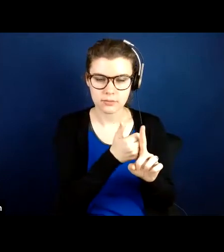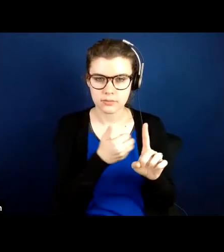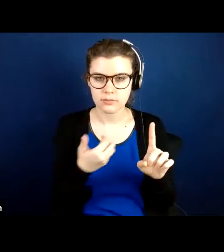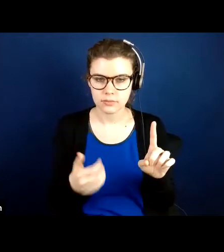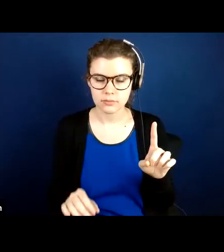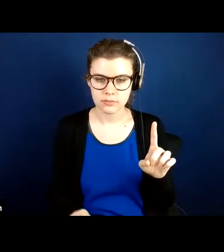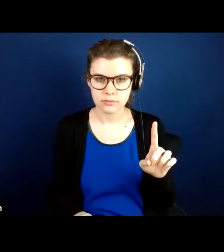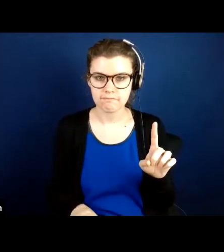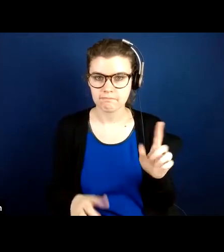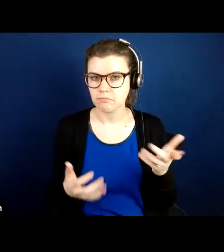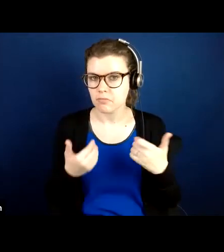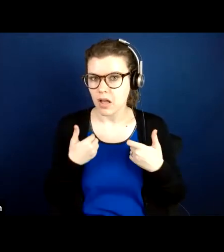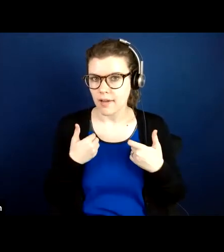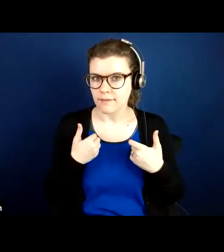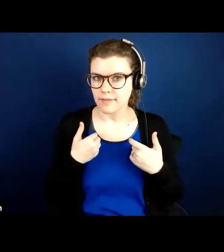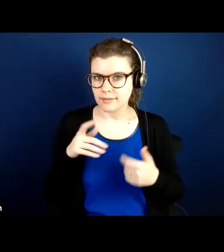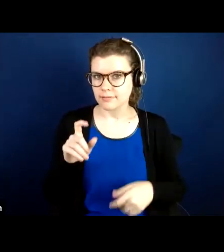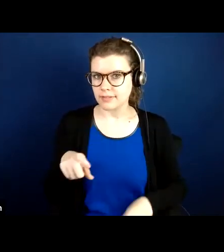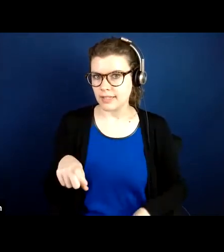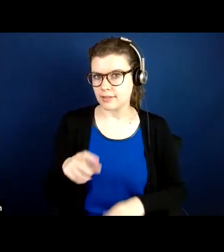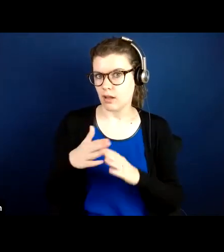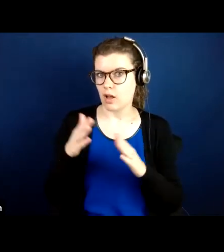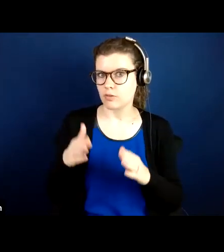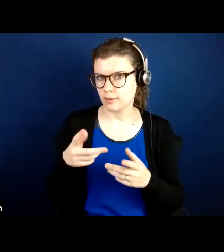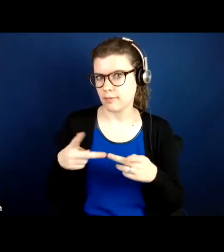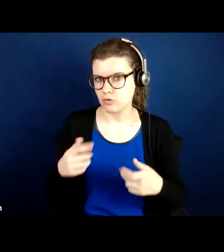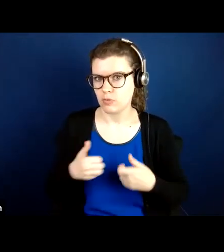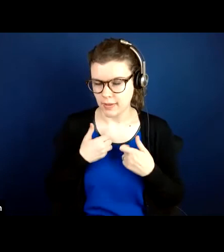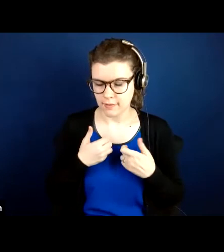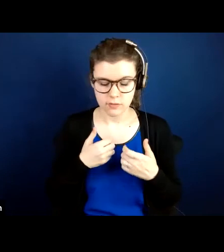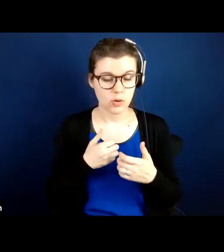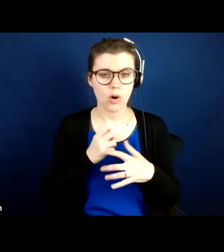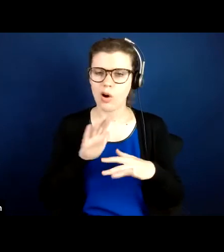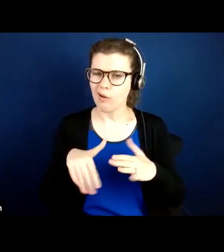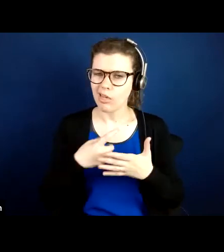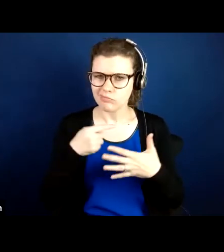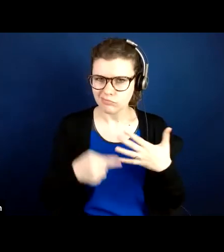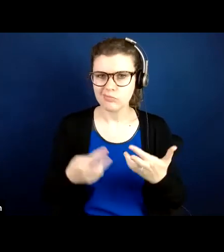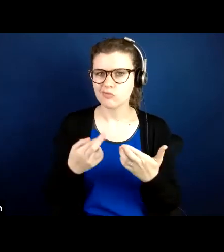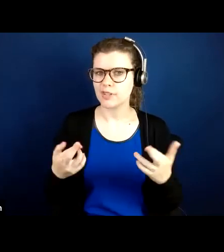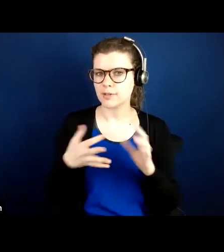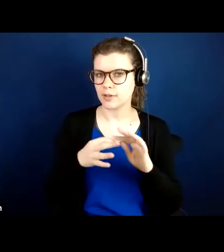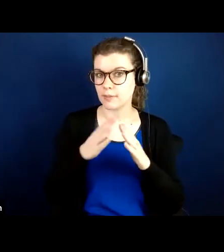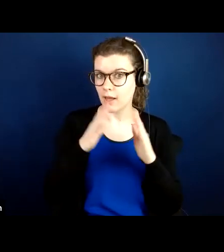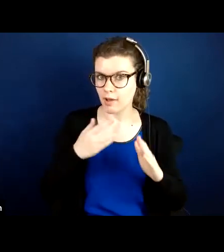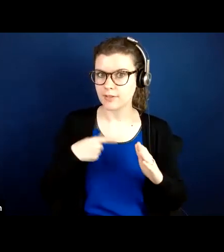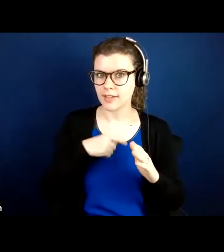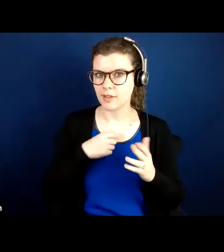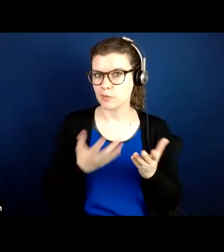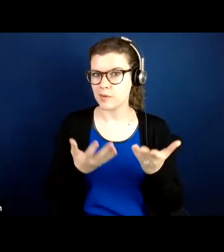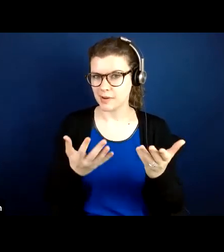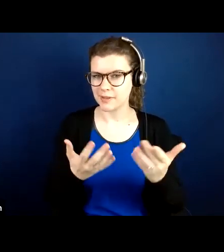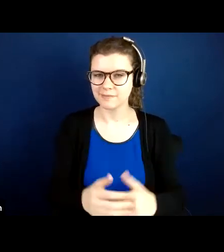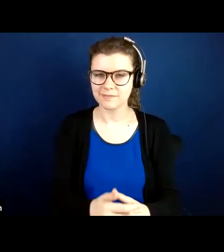for a consumer. So those are all housing resources that we look to.